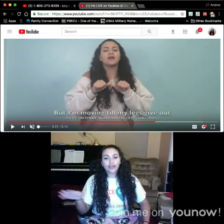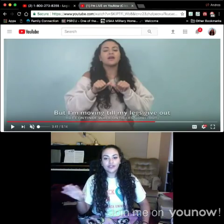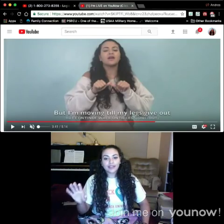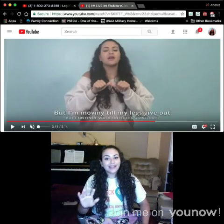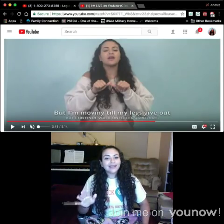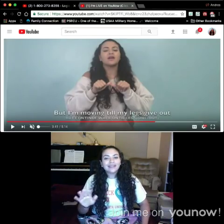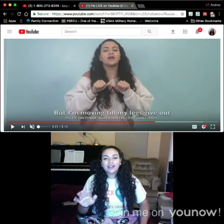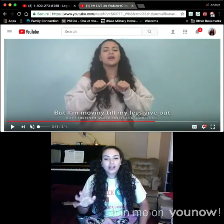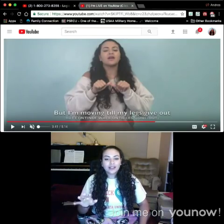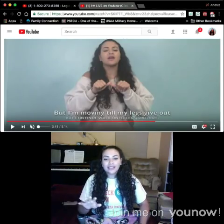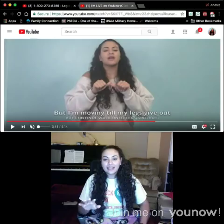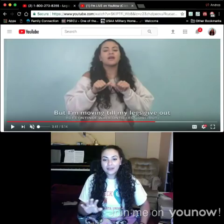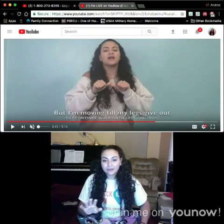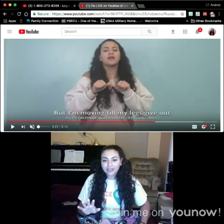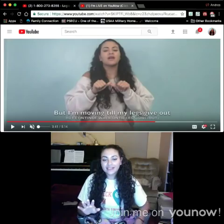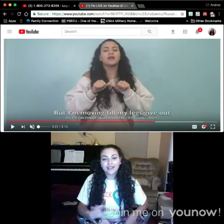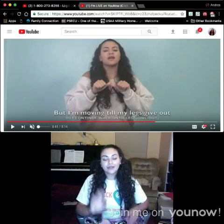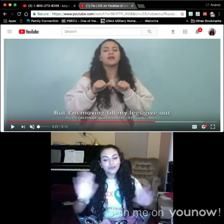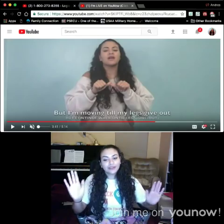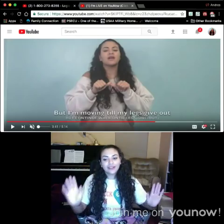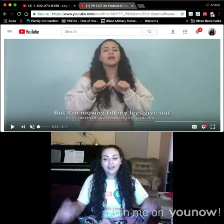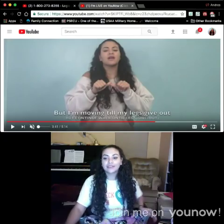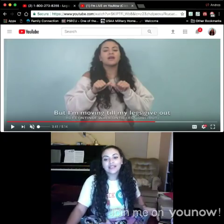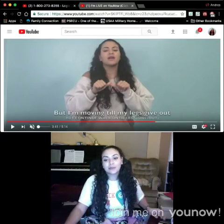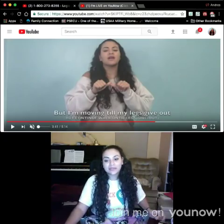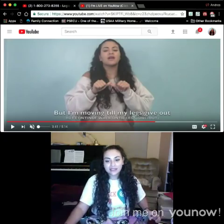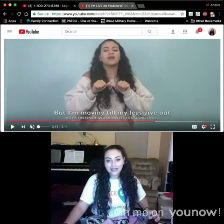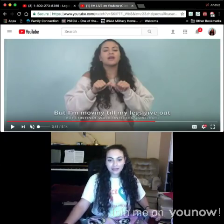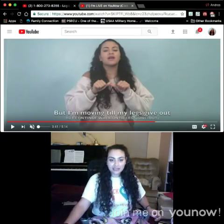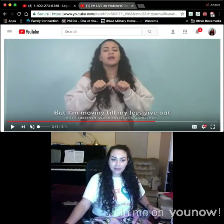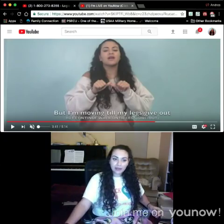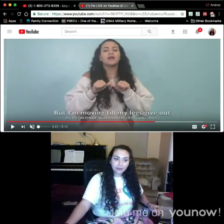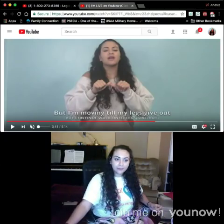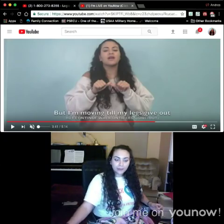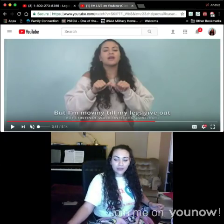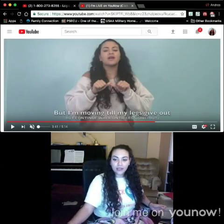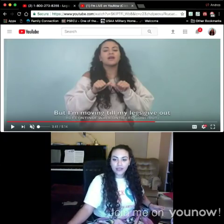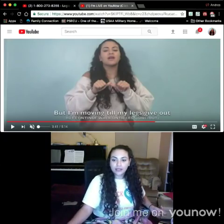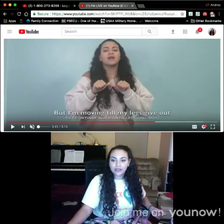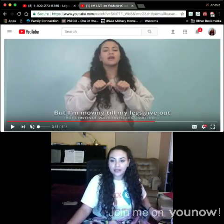like train gone idiom thing in sign language, feel free to look it up. There's lots of websites that actually explain that one.